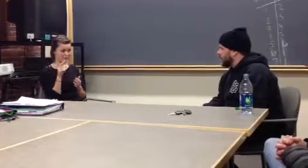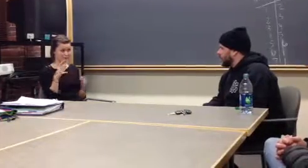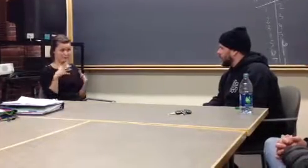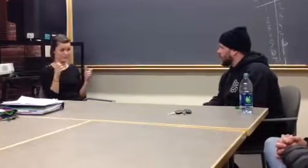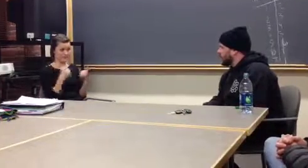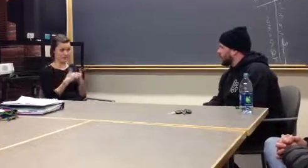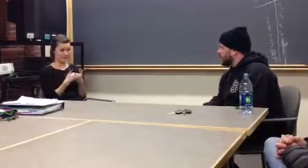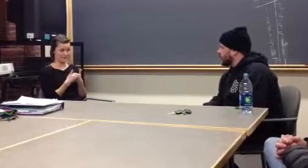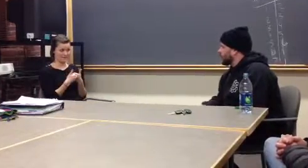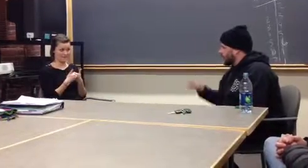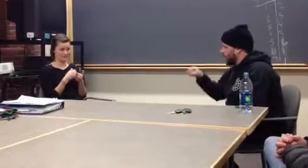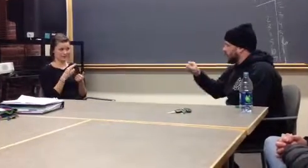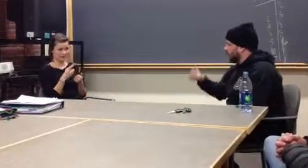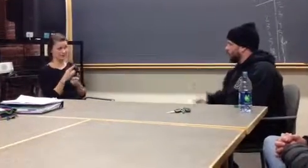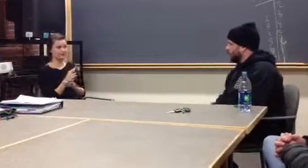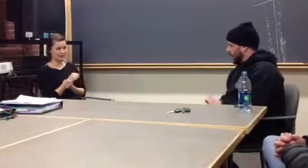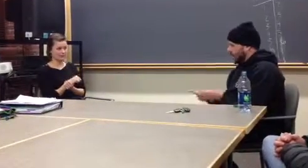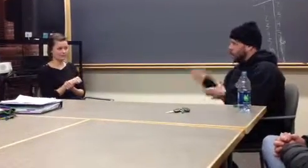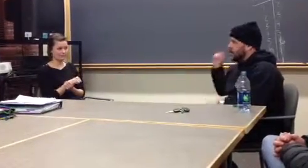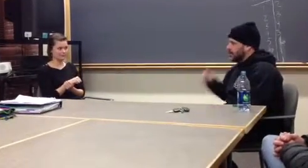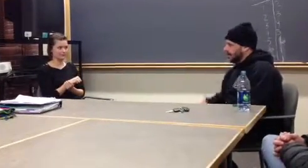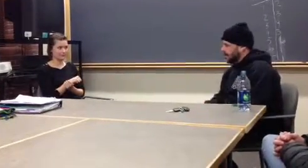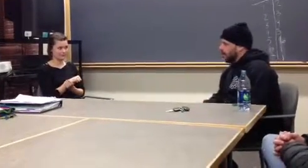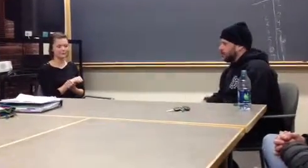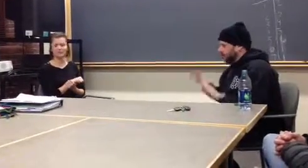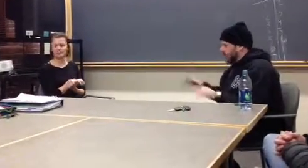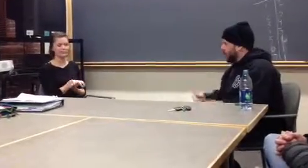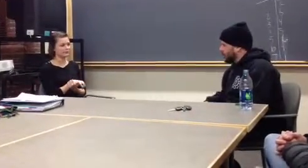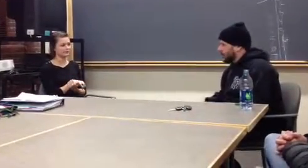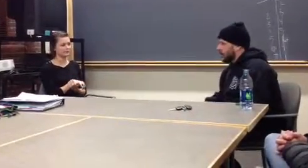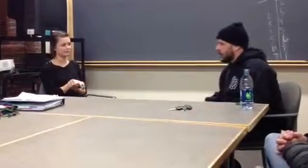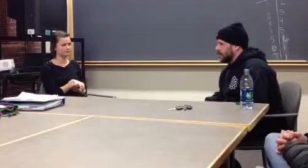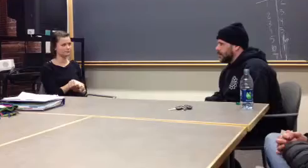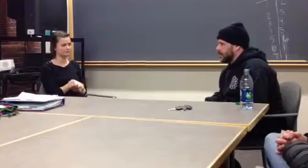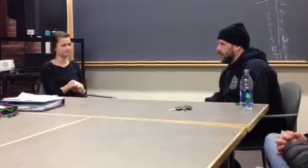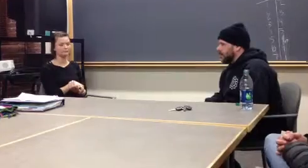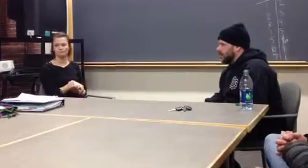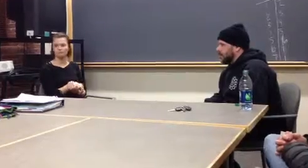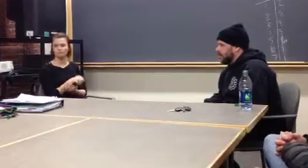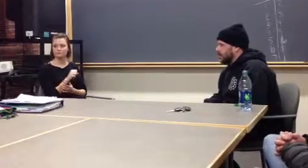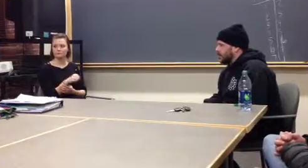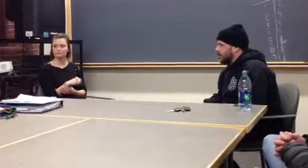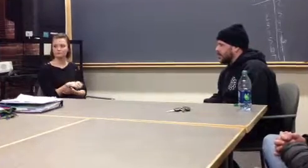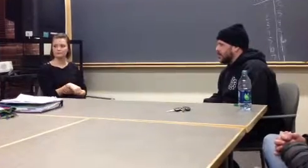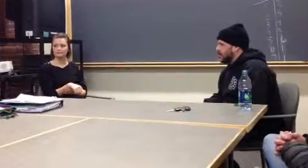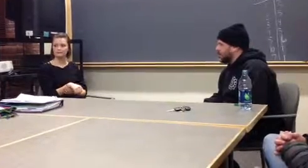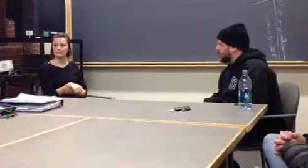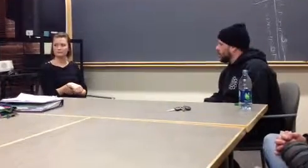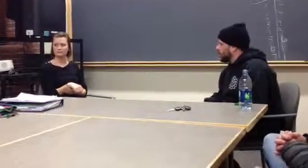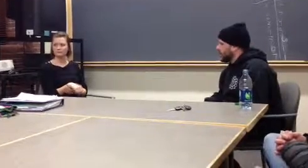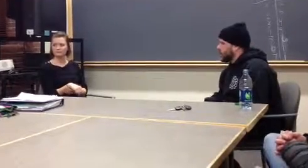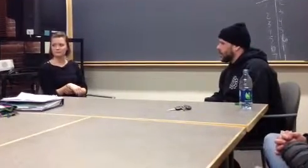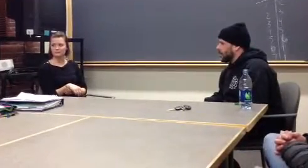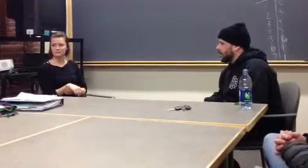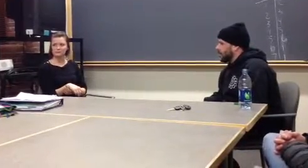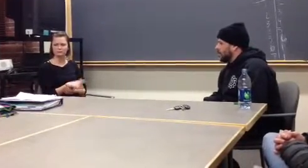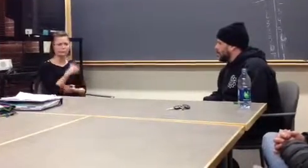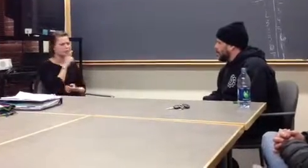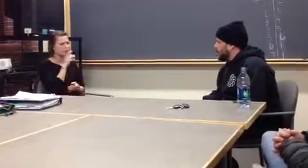Or, I forget, I heard something about Yeah. it. yeah, that was last week. Yeah. And so who won on that in the big